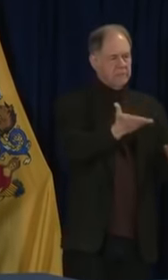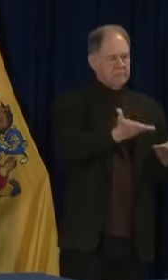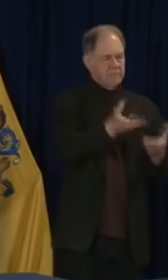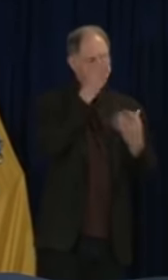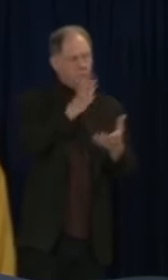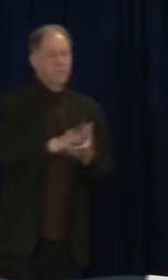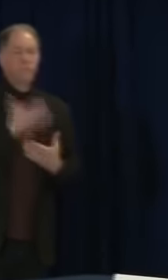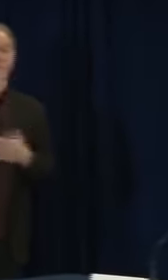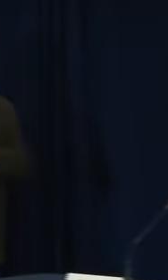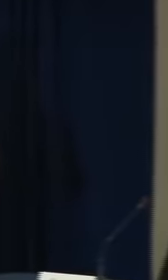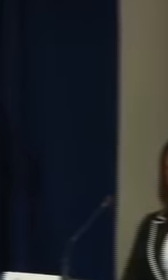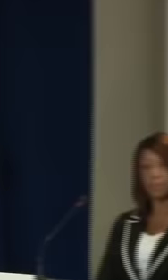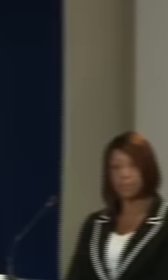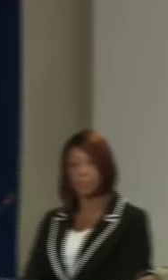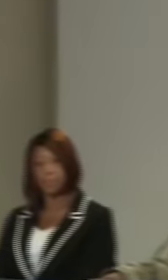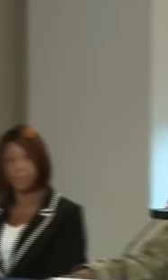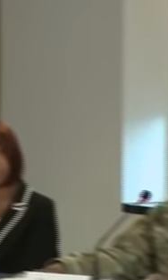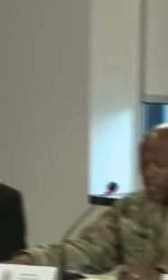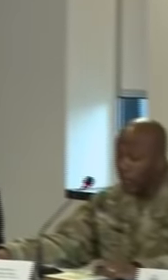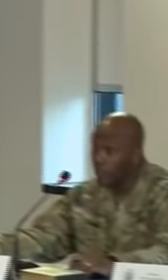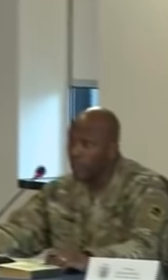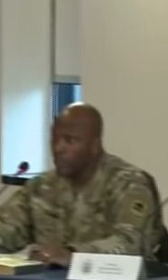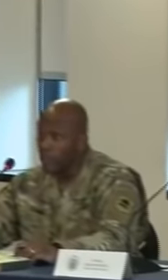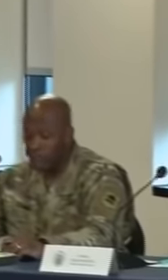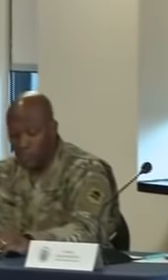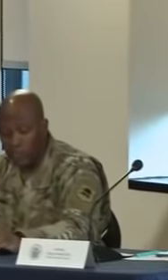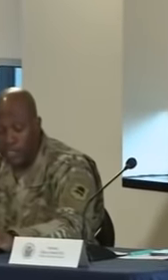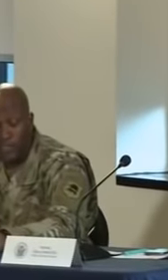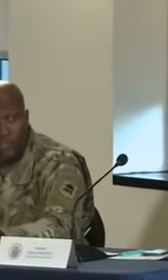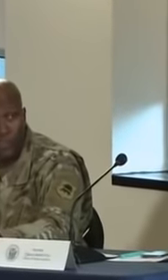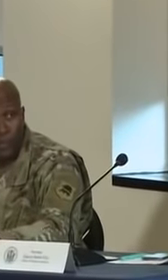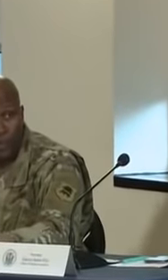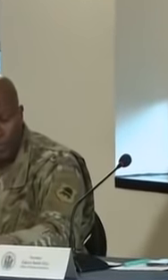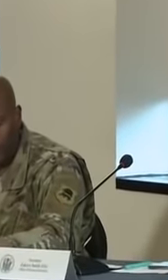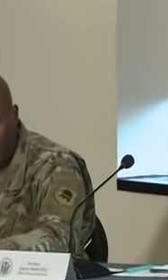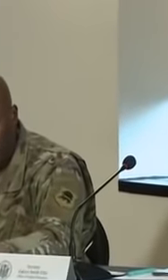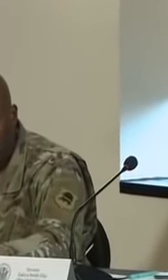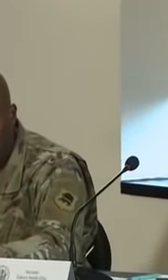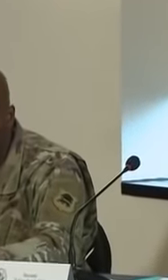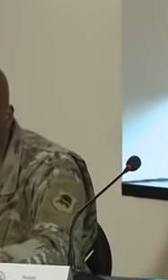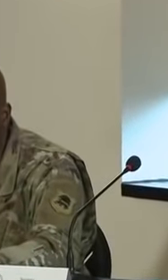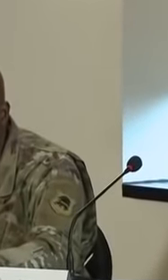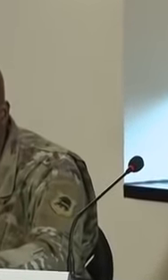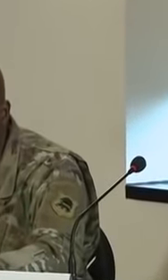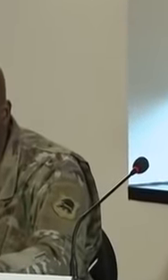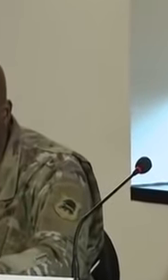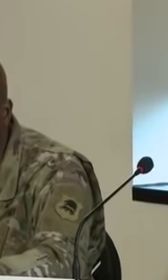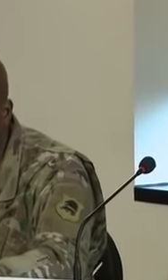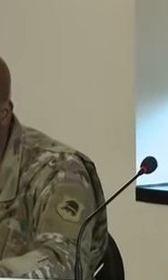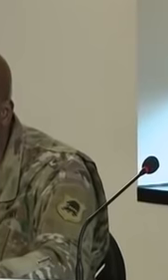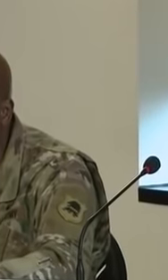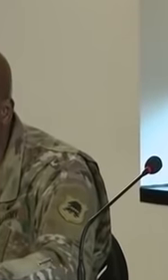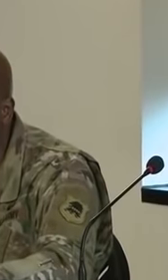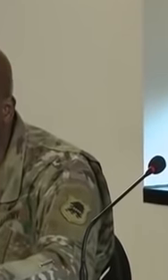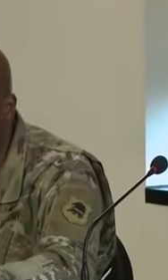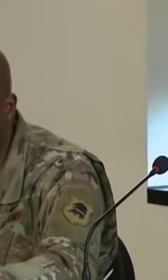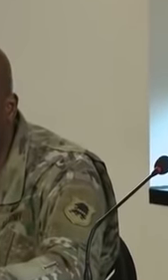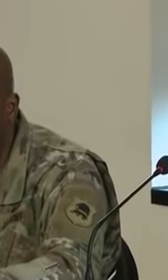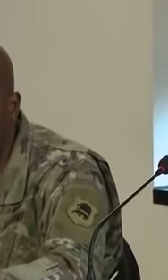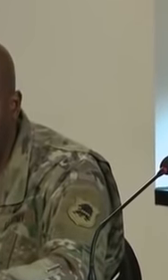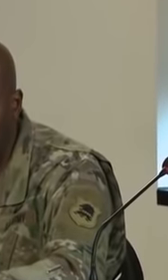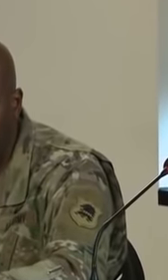Good afternoon. First and foremost, it's an honor and privilege to serve as the Adjutant General. Since 1636, the state